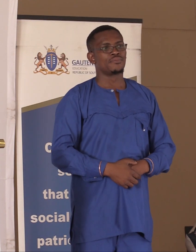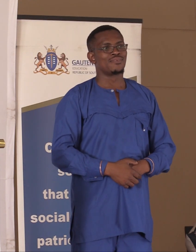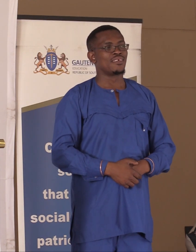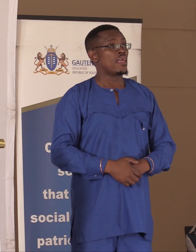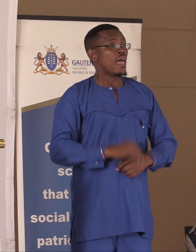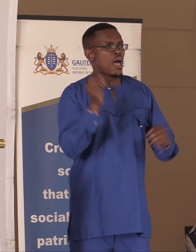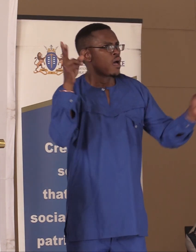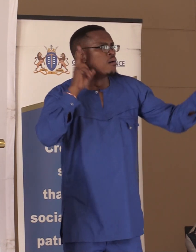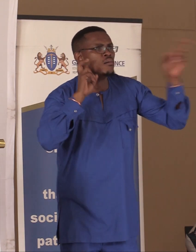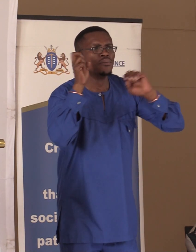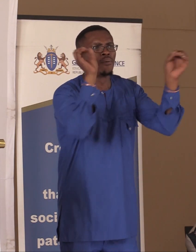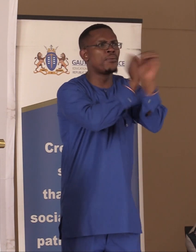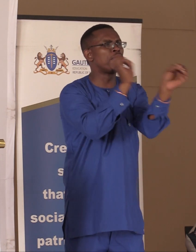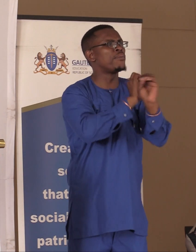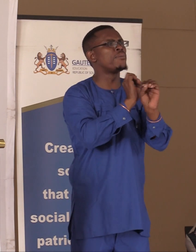Ai, aqui lute.